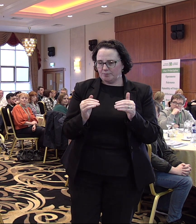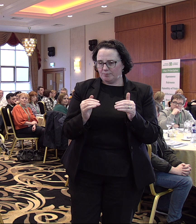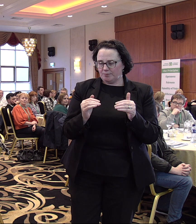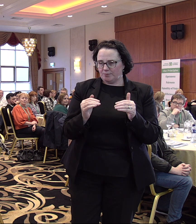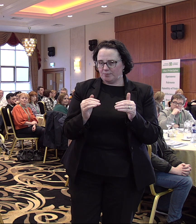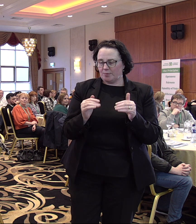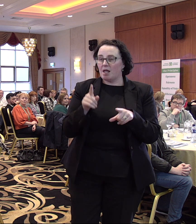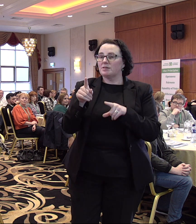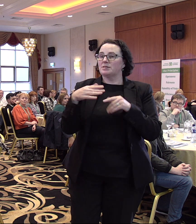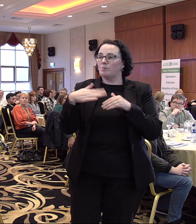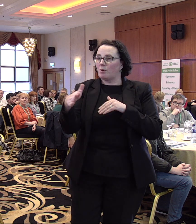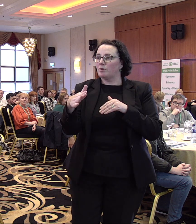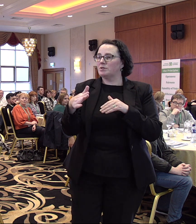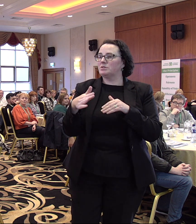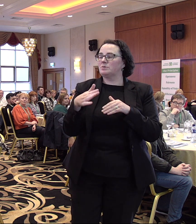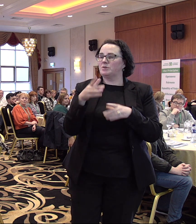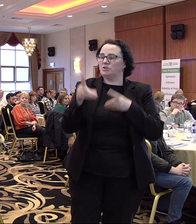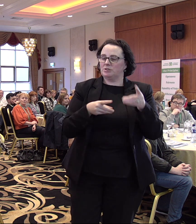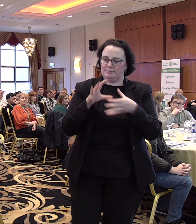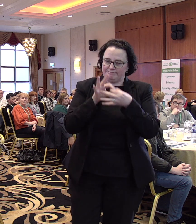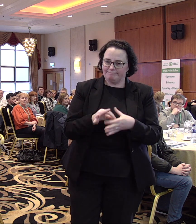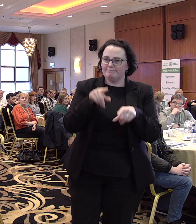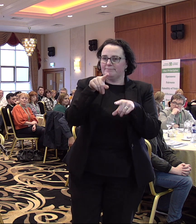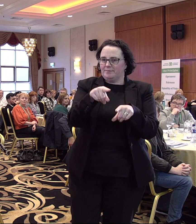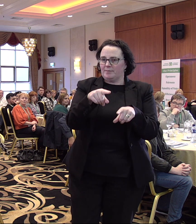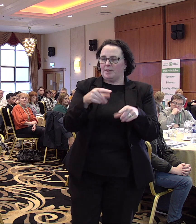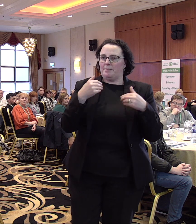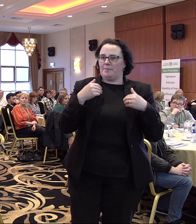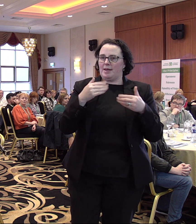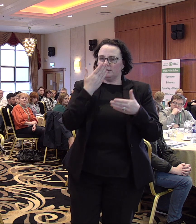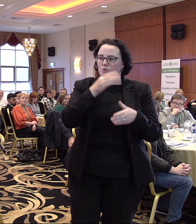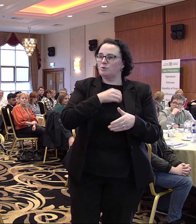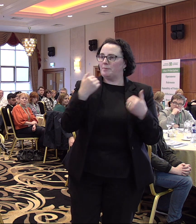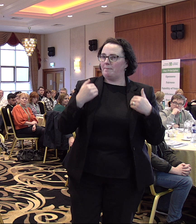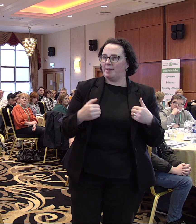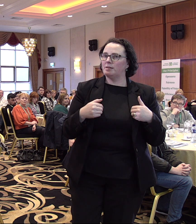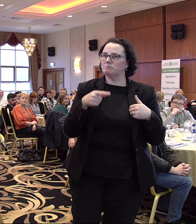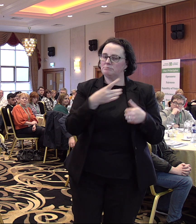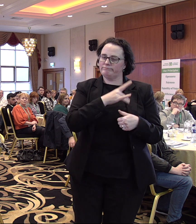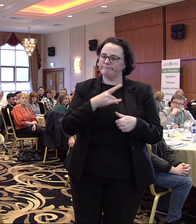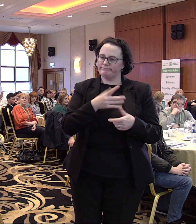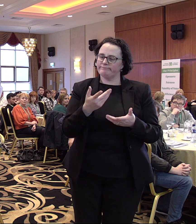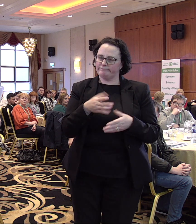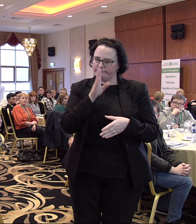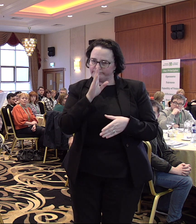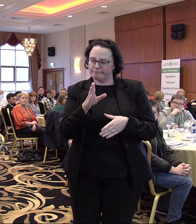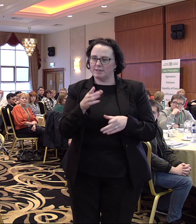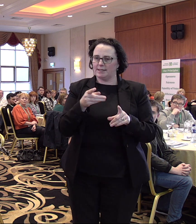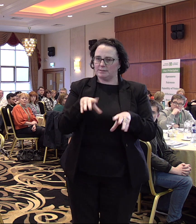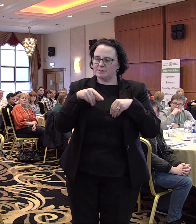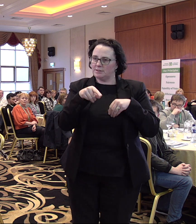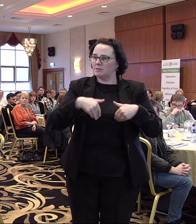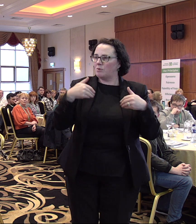There's more to be done on norms and attitudes towards men, and that there was an honesty about acknowledging this morning in the presentations